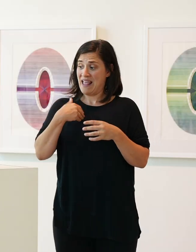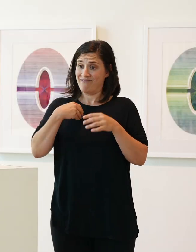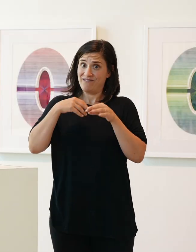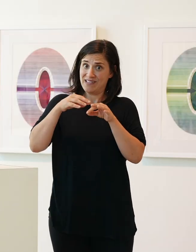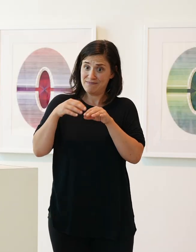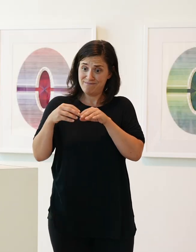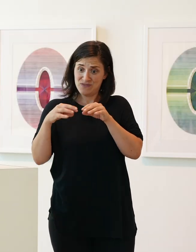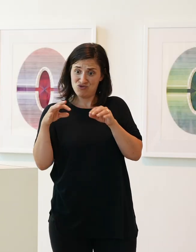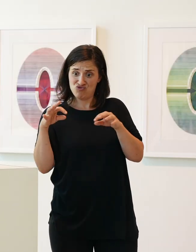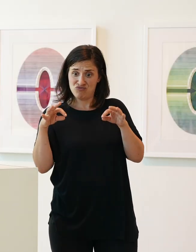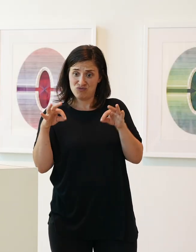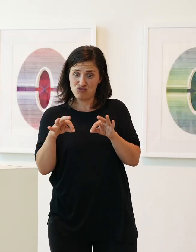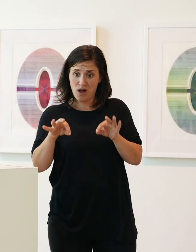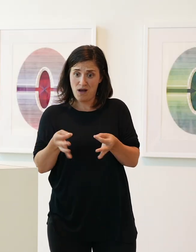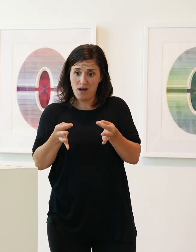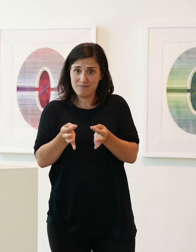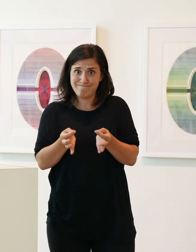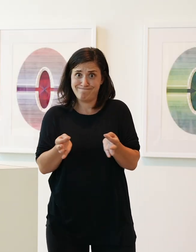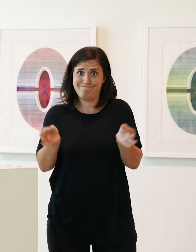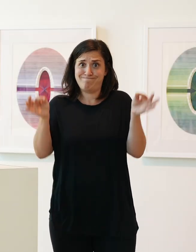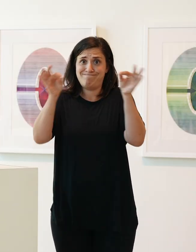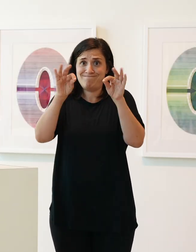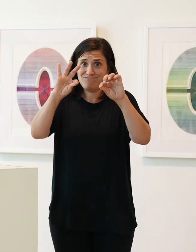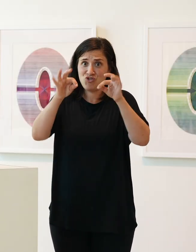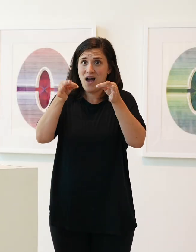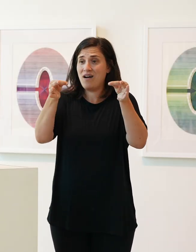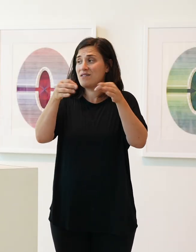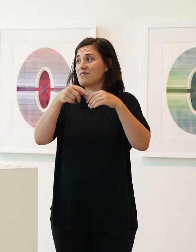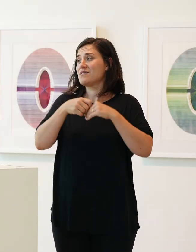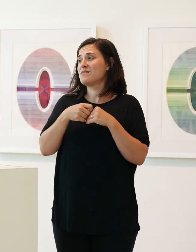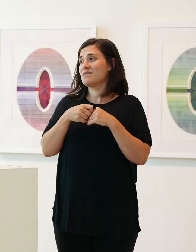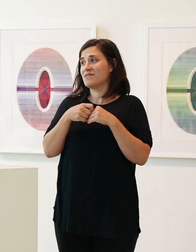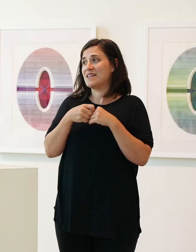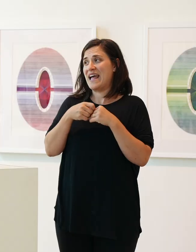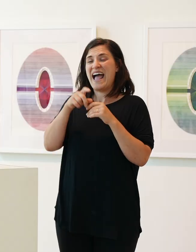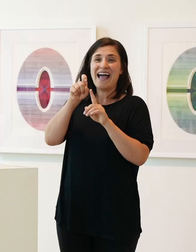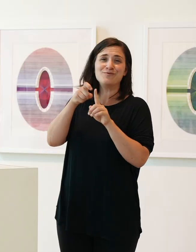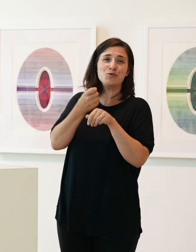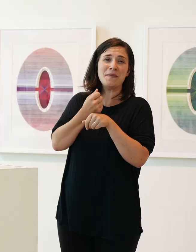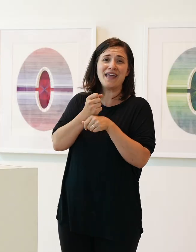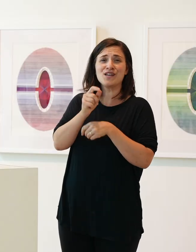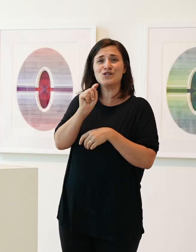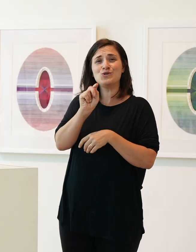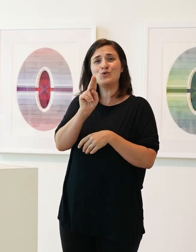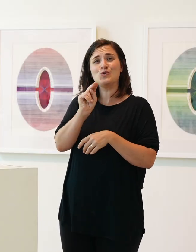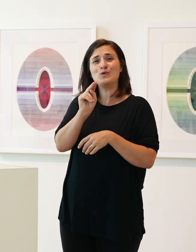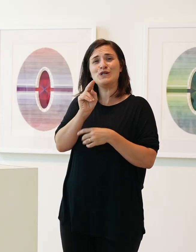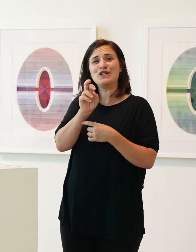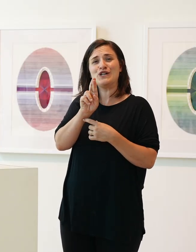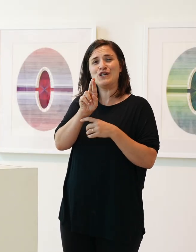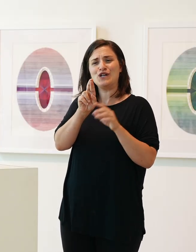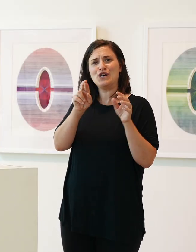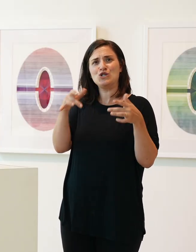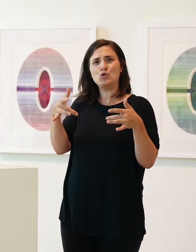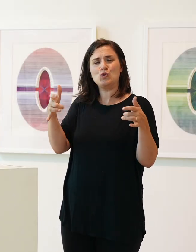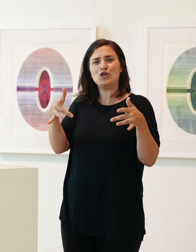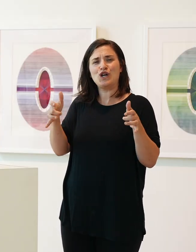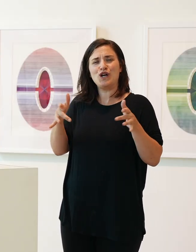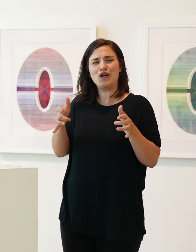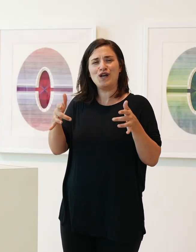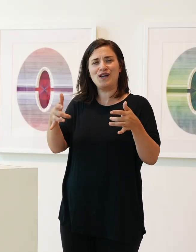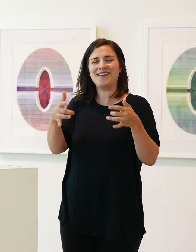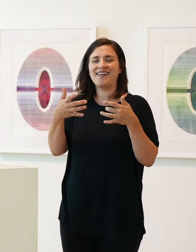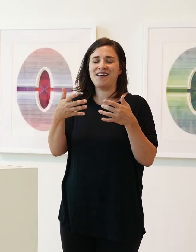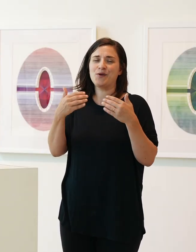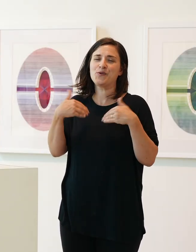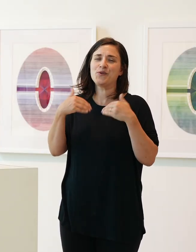are, and I had to make tuners, and people, I tell them, so well, you can't play it because you'd have to have real tuners. And